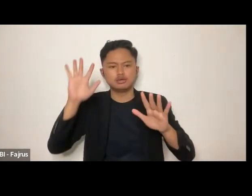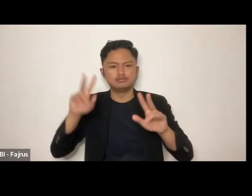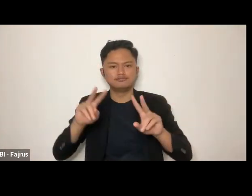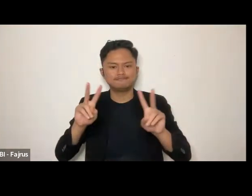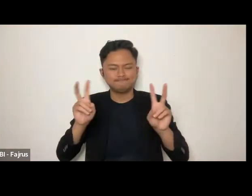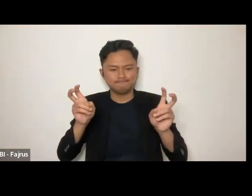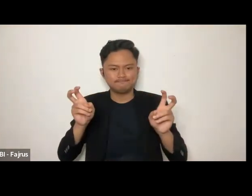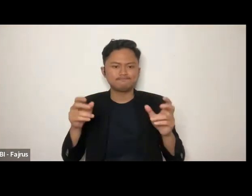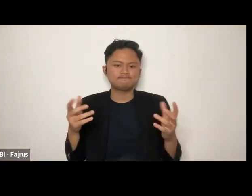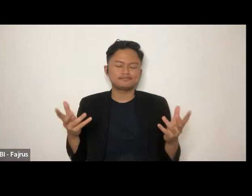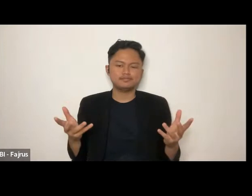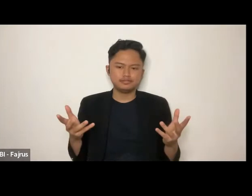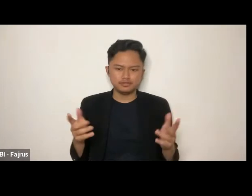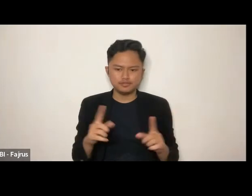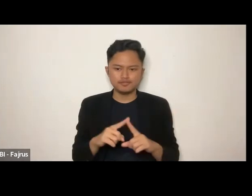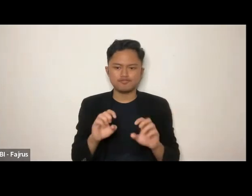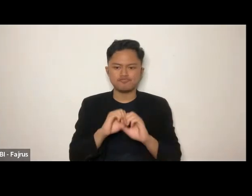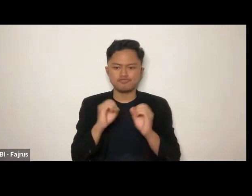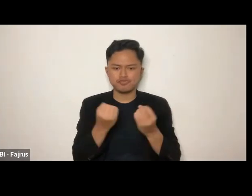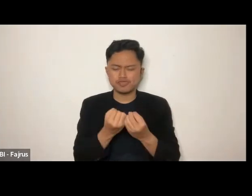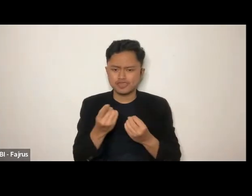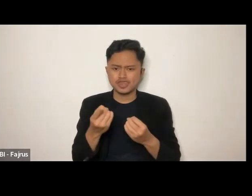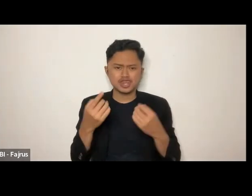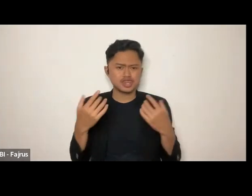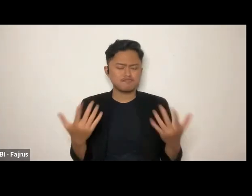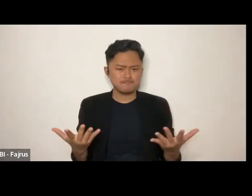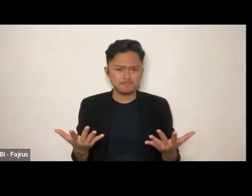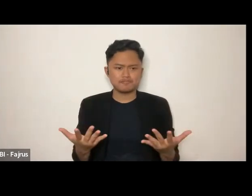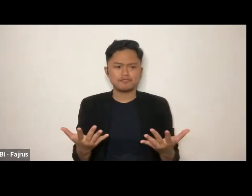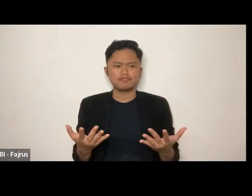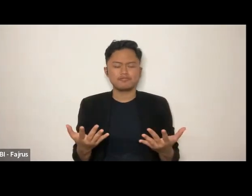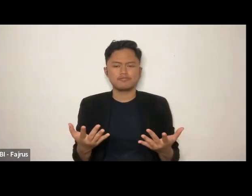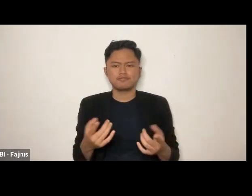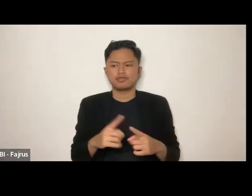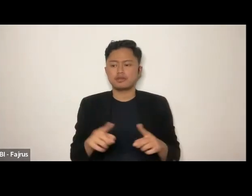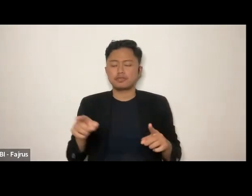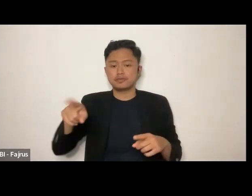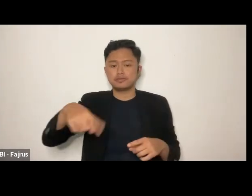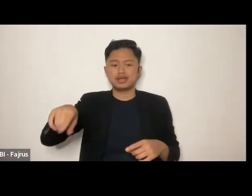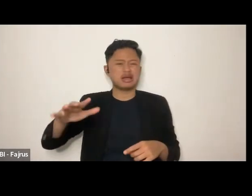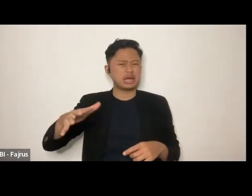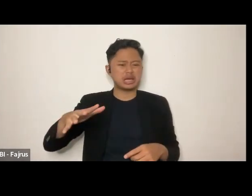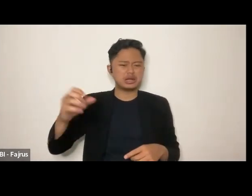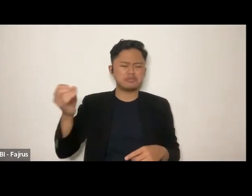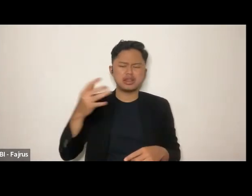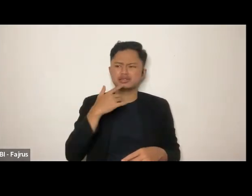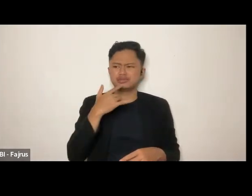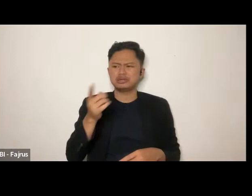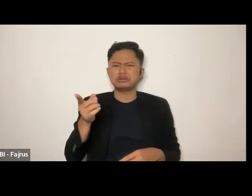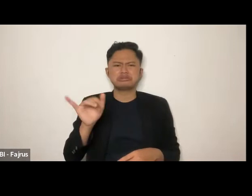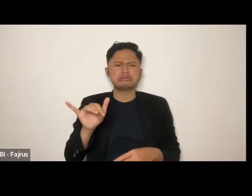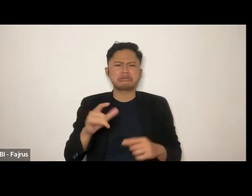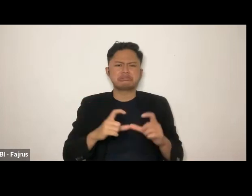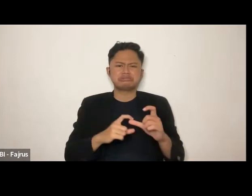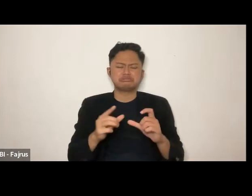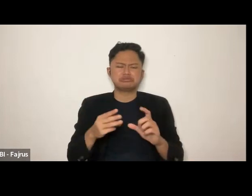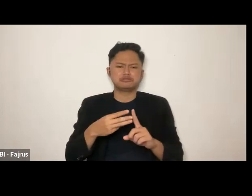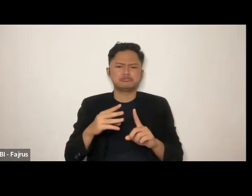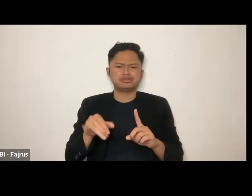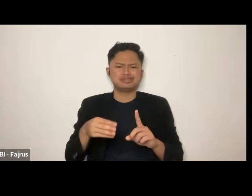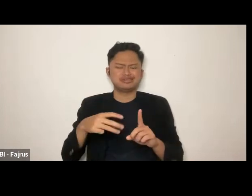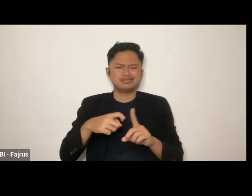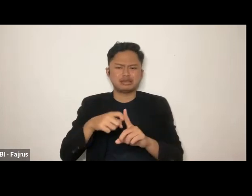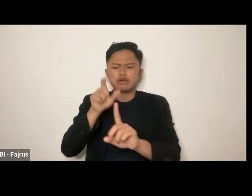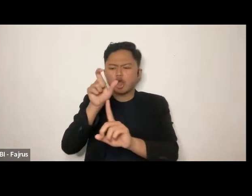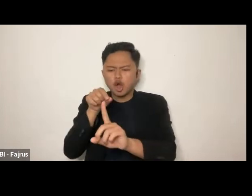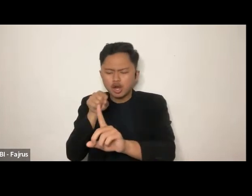aid organizations that do so much work on the ground, and they themselves are sometimes subject to harassment and intimidation